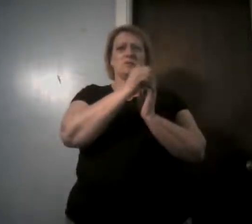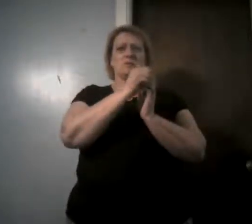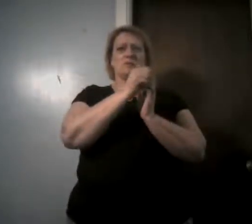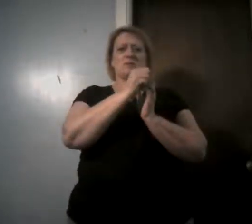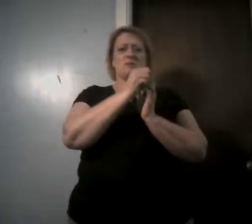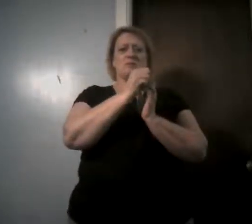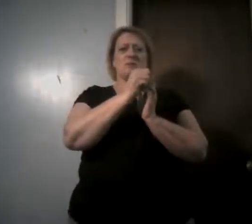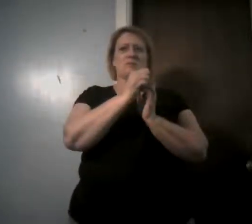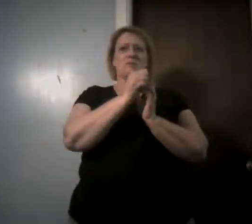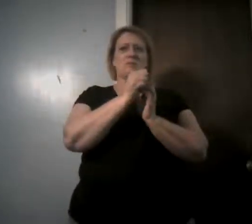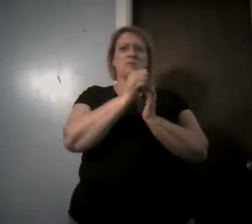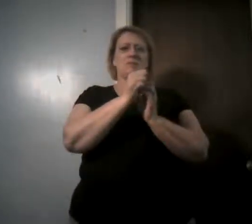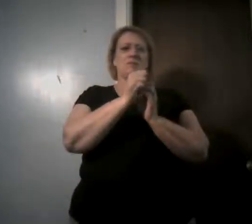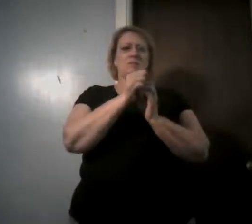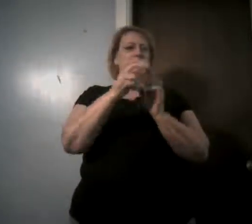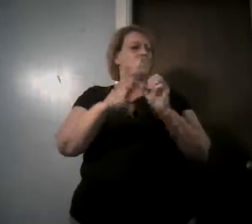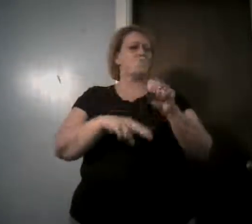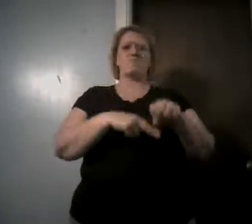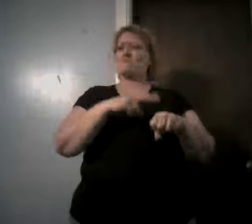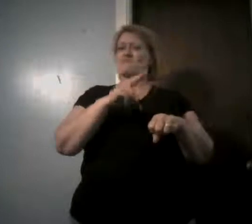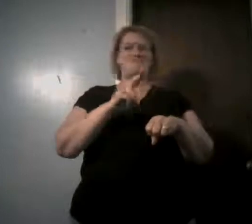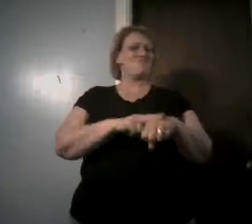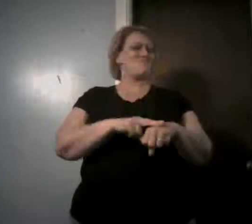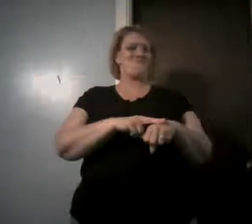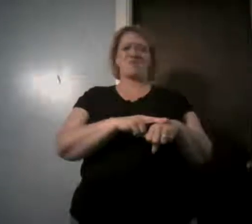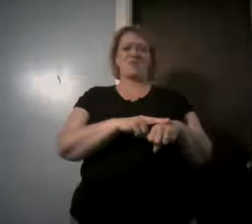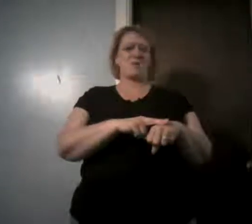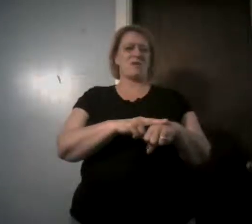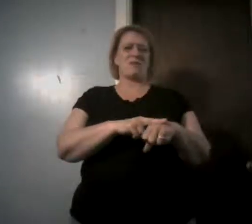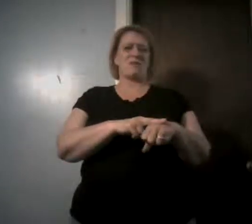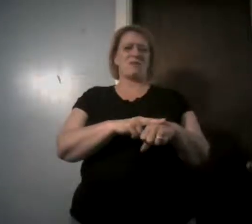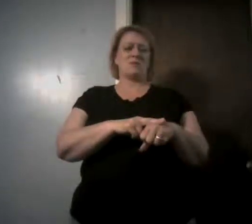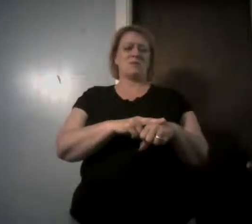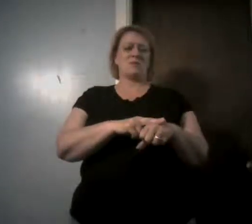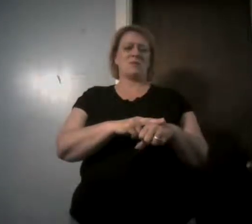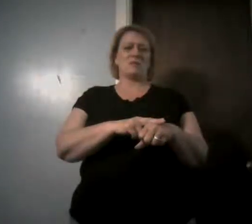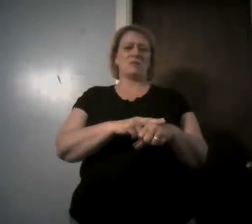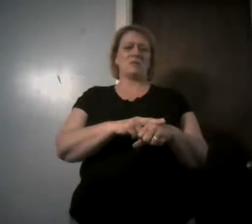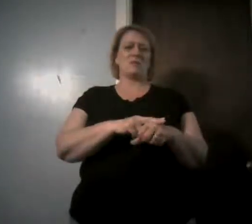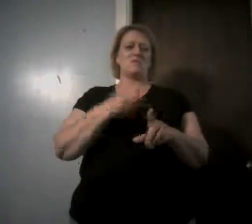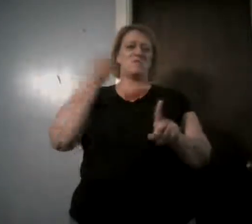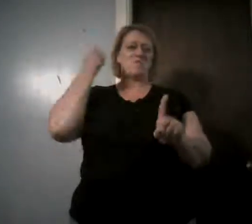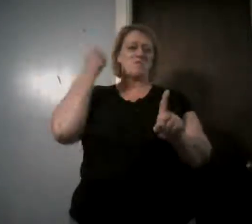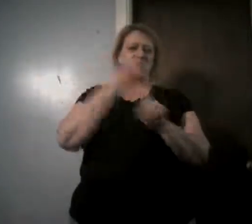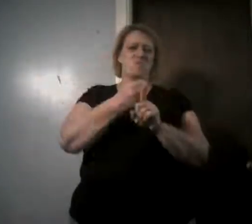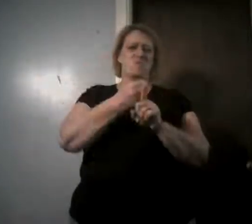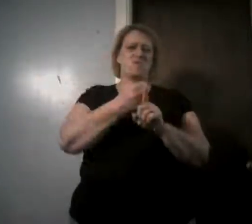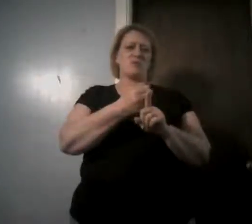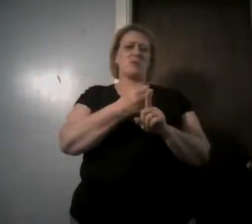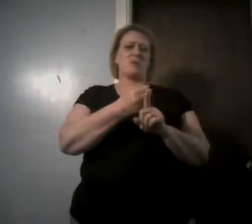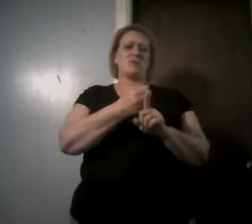It is not very common and affects mostly men between the ages of 15 and 35 who are white.